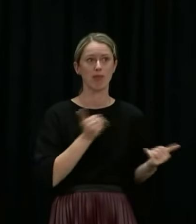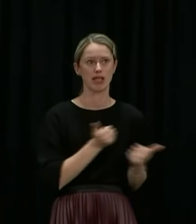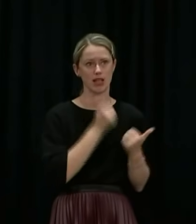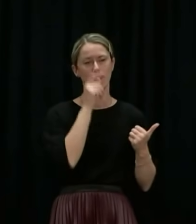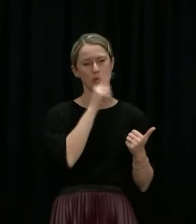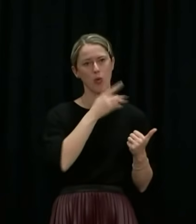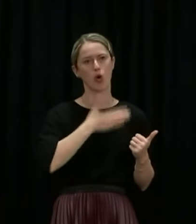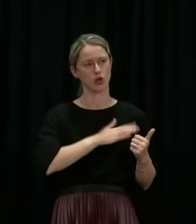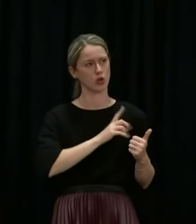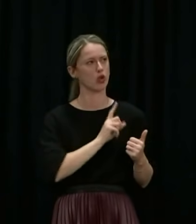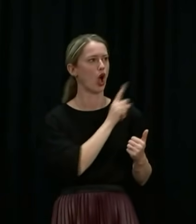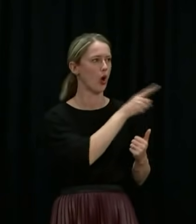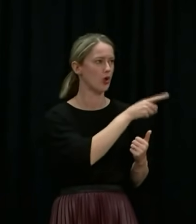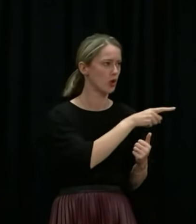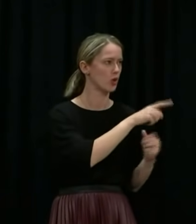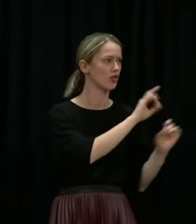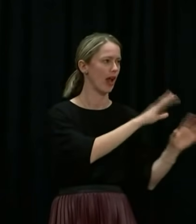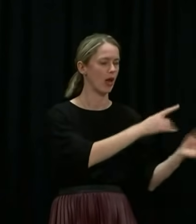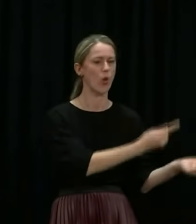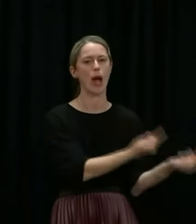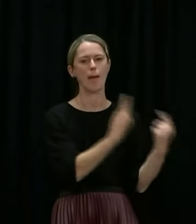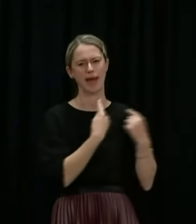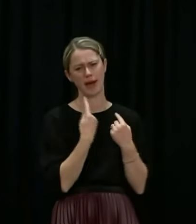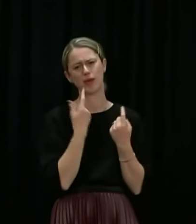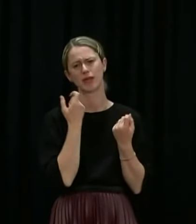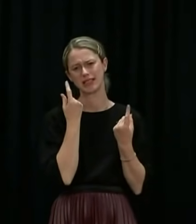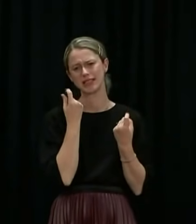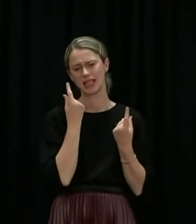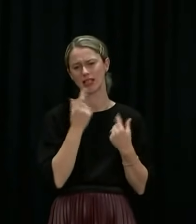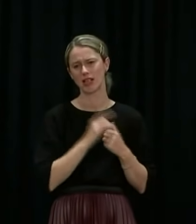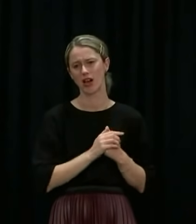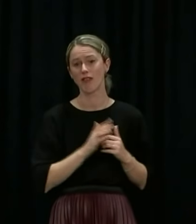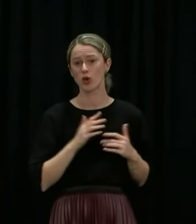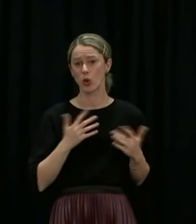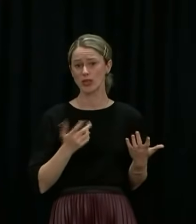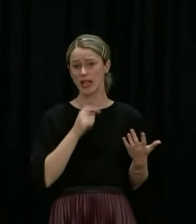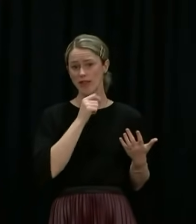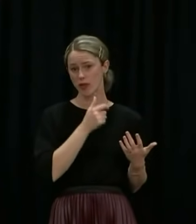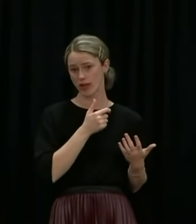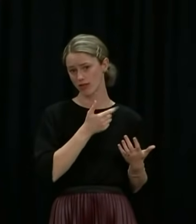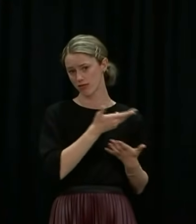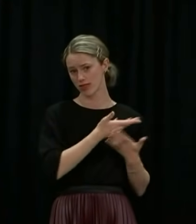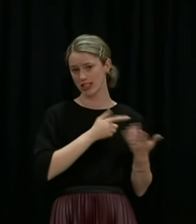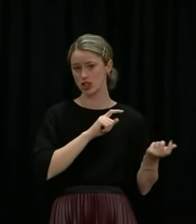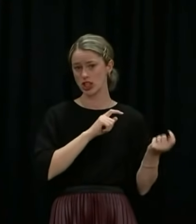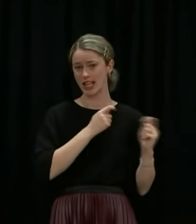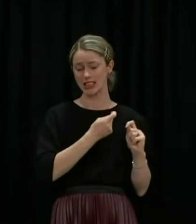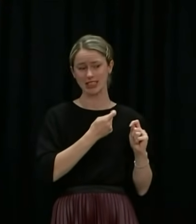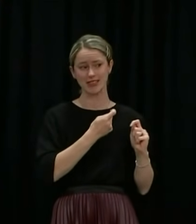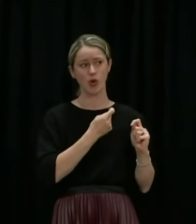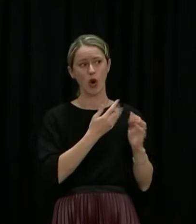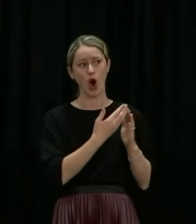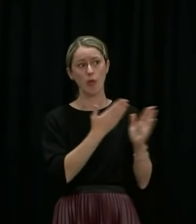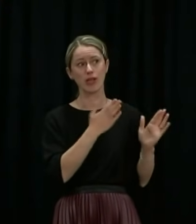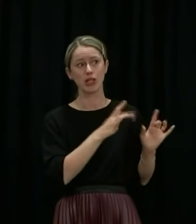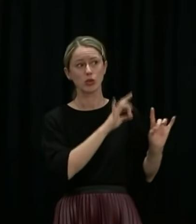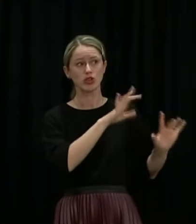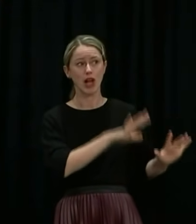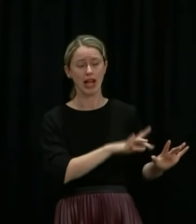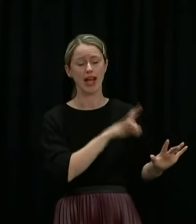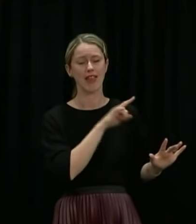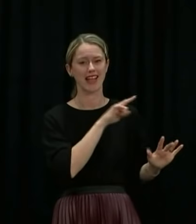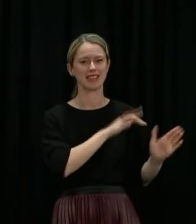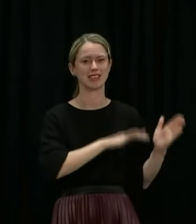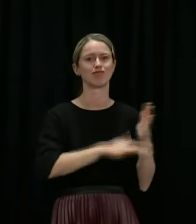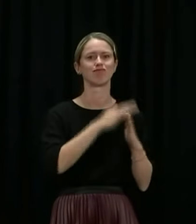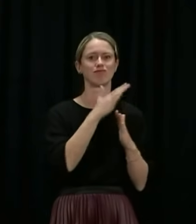from people wanting to move between New Zealand and Australia. So of course, whenever we're talking about any changes at the international border, Australia is one of those countries